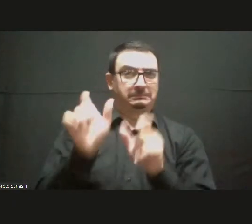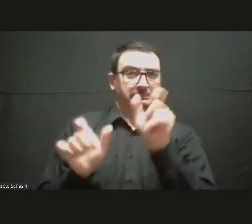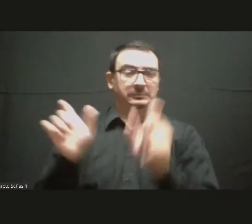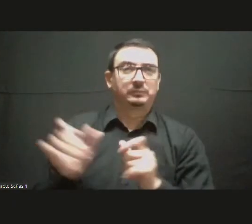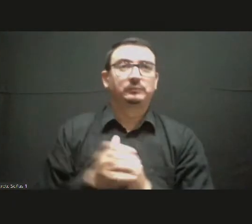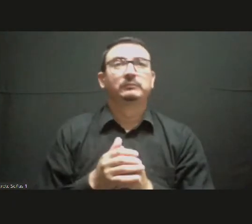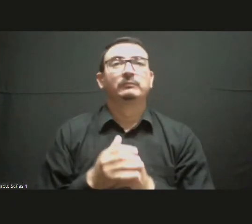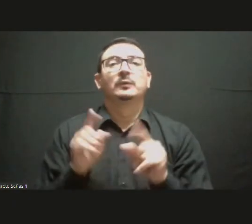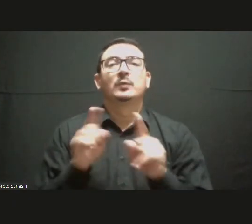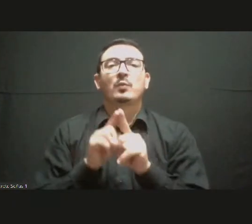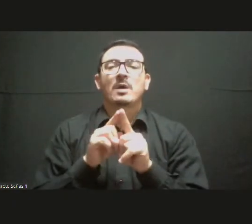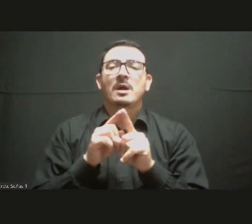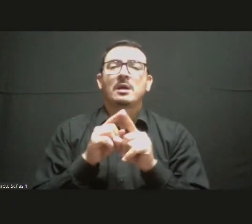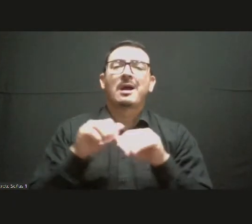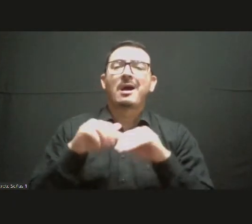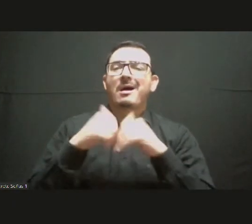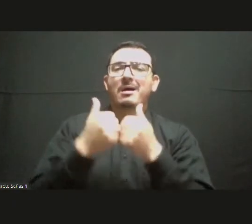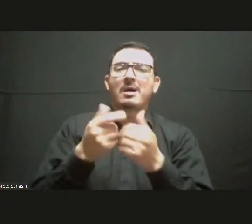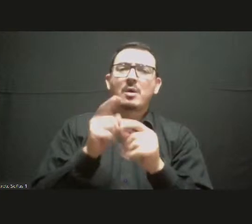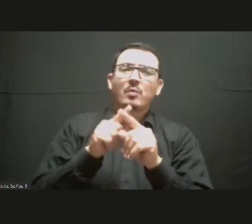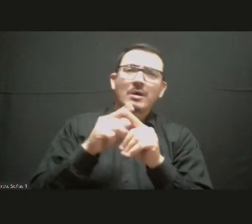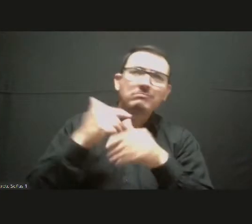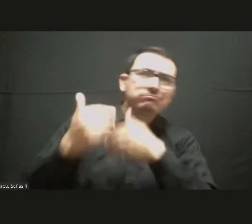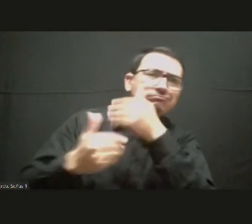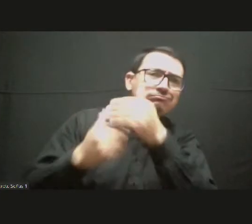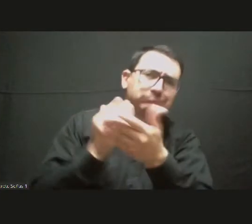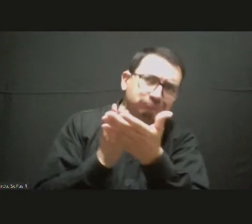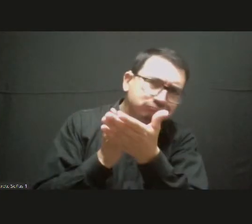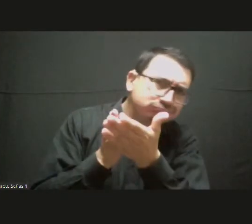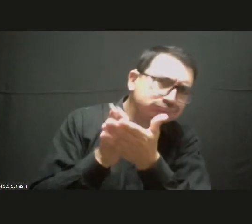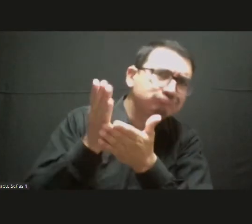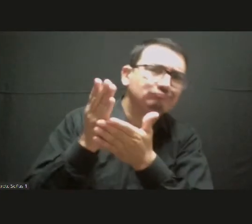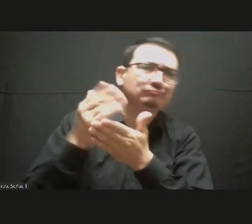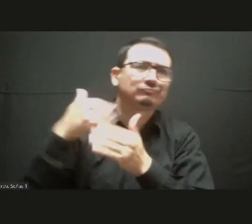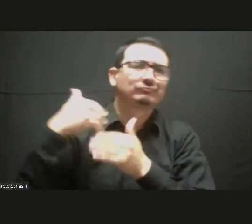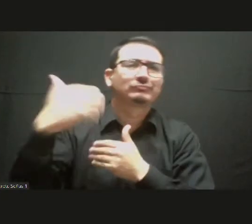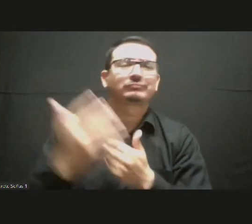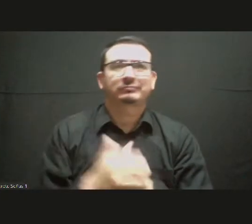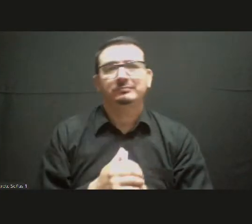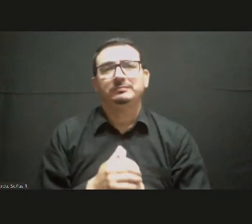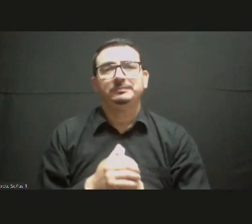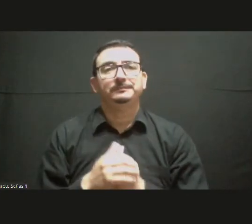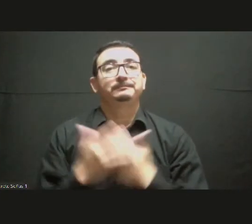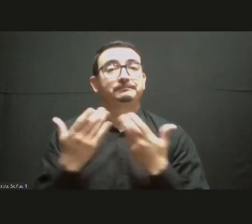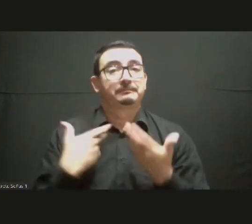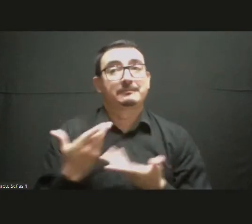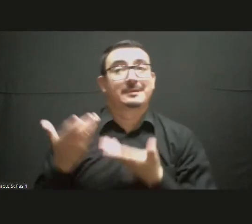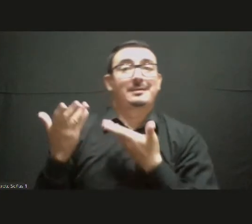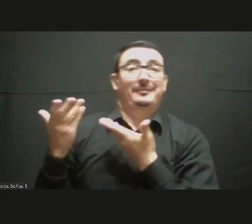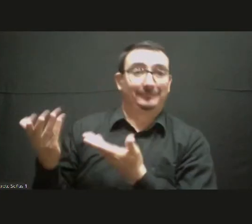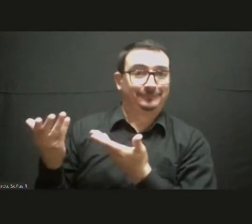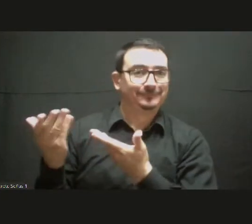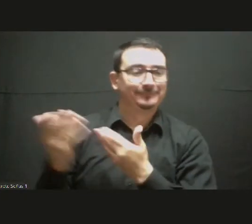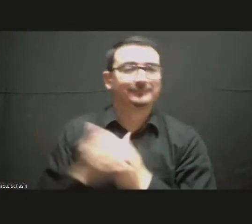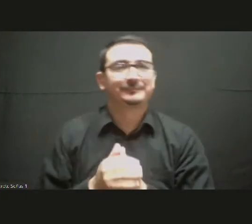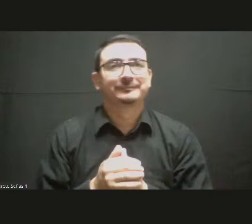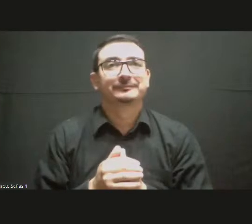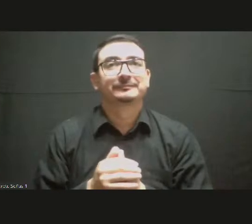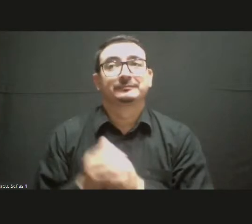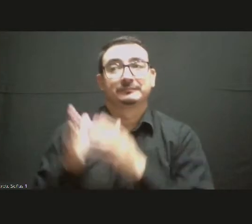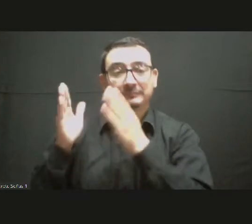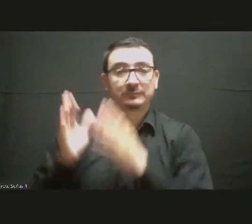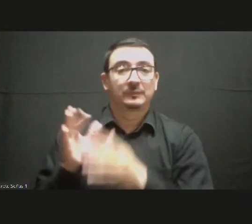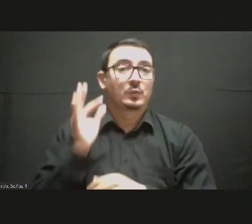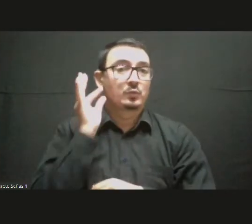now please give the floor to Diane Corliss, who is the director of the Office of the Caribbean of